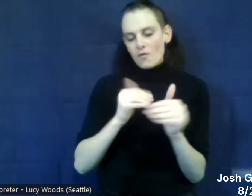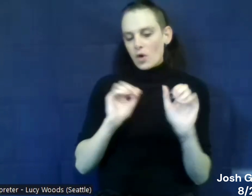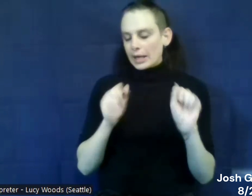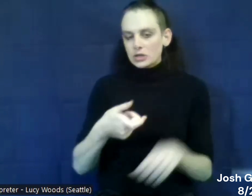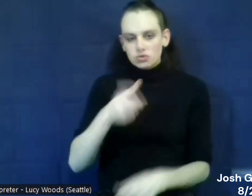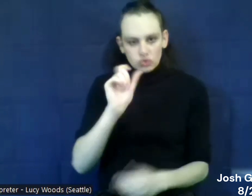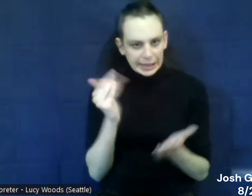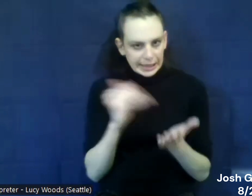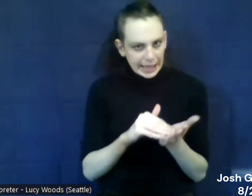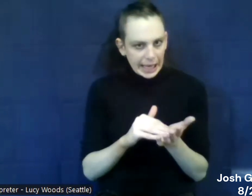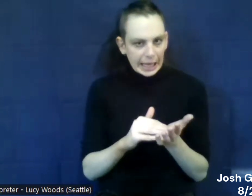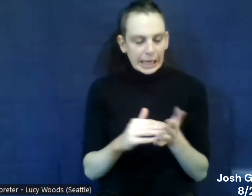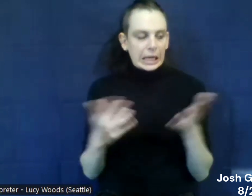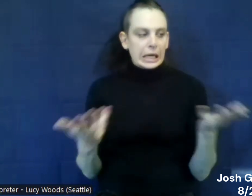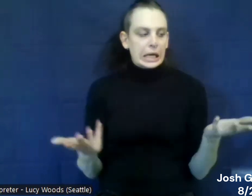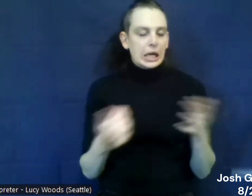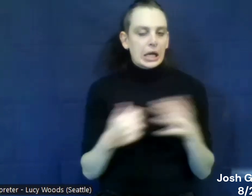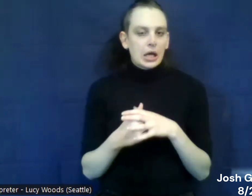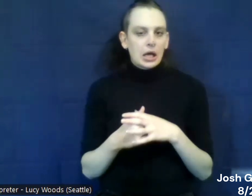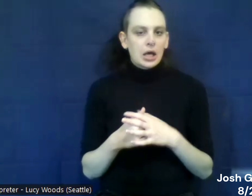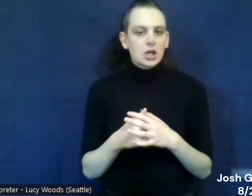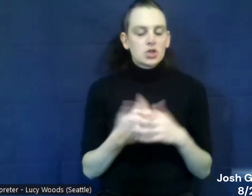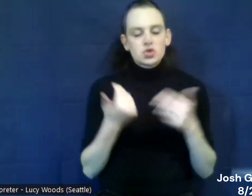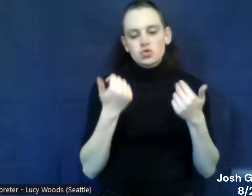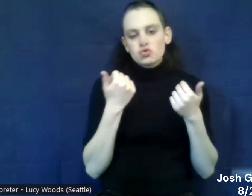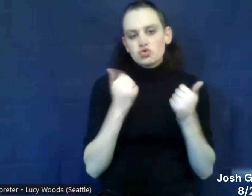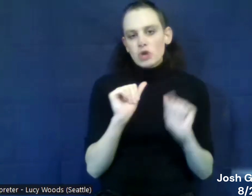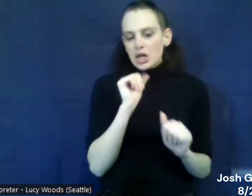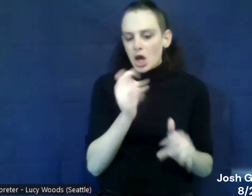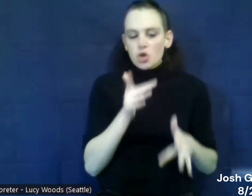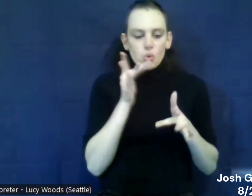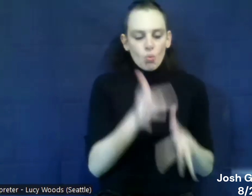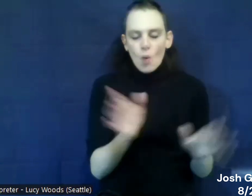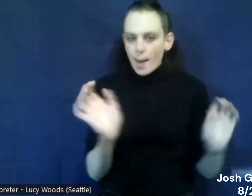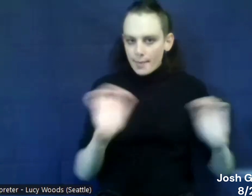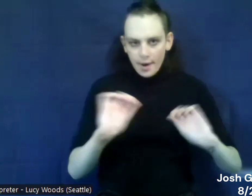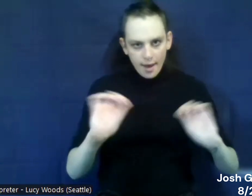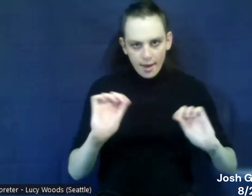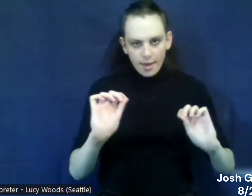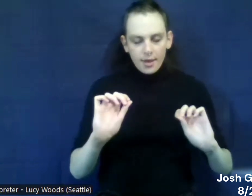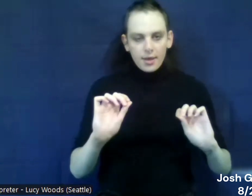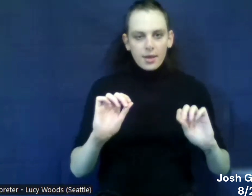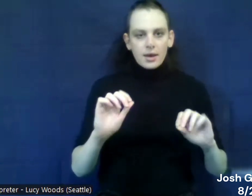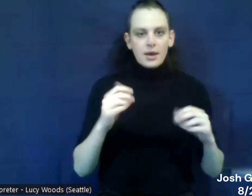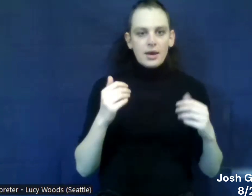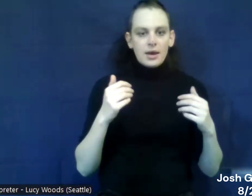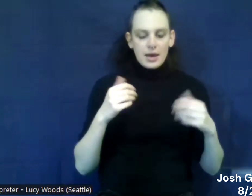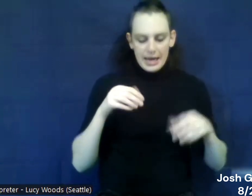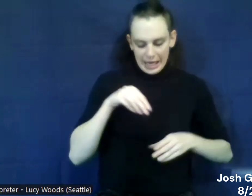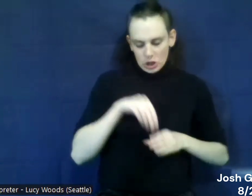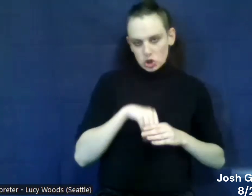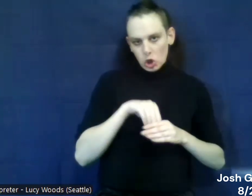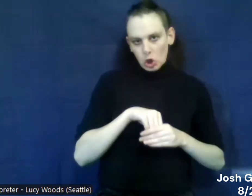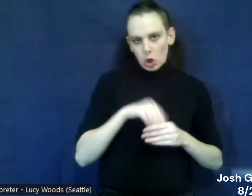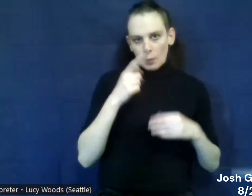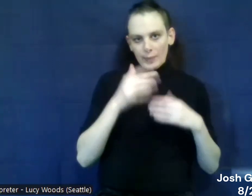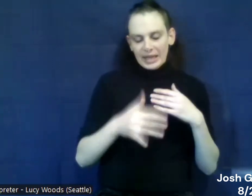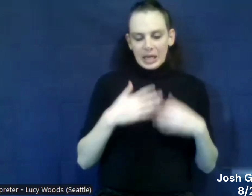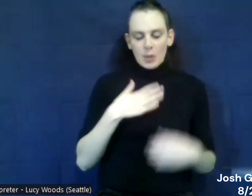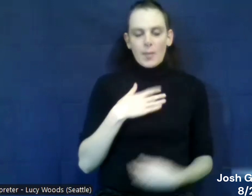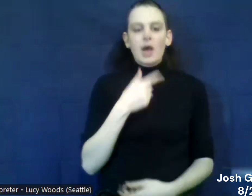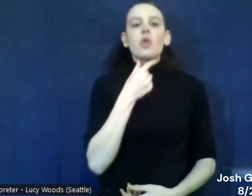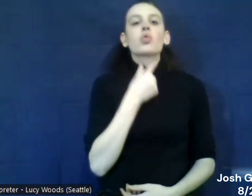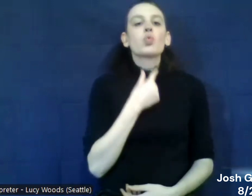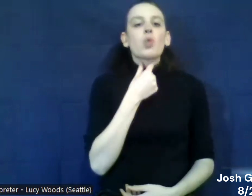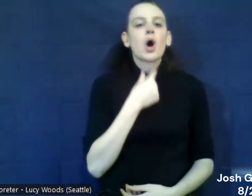like any sort of trying not to like throw up or whatever, because the internal bleeding was like in my esophagus or whatever.